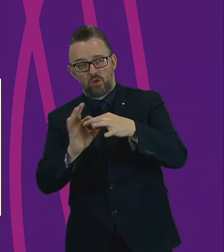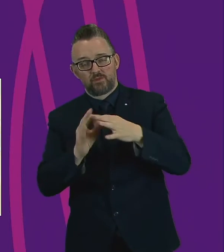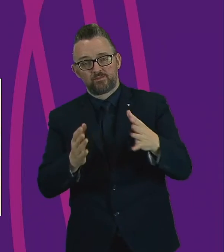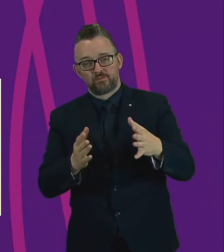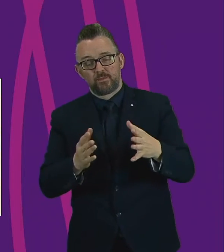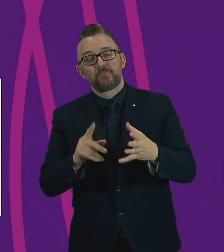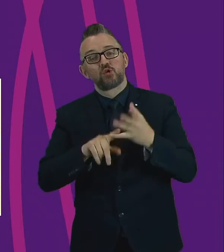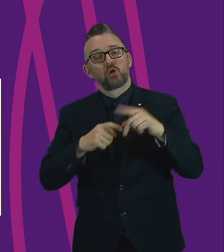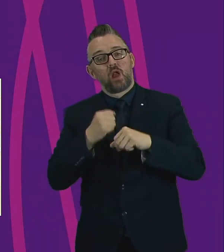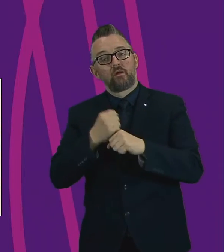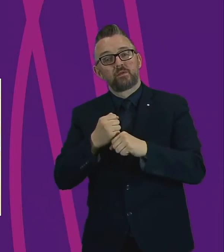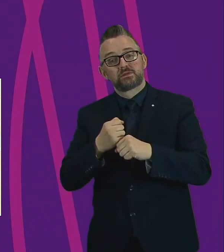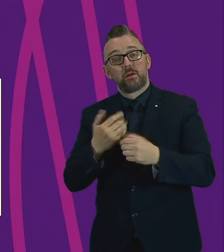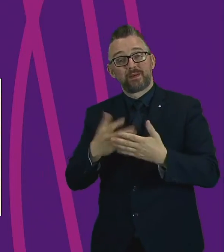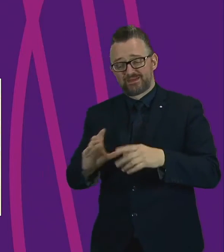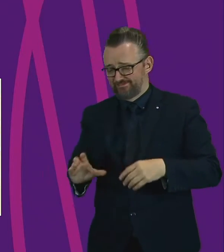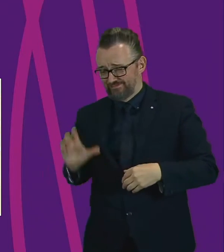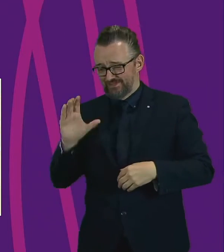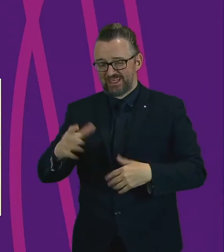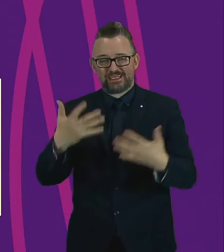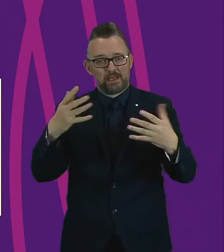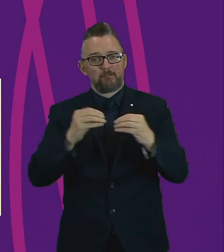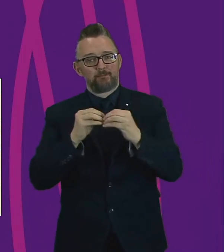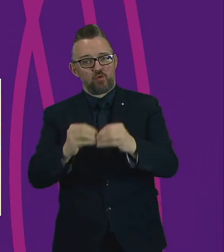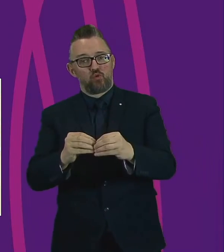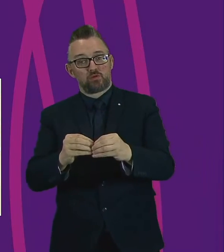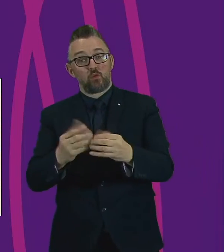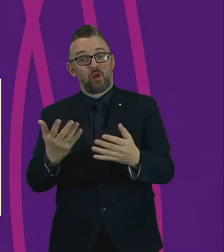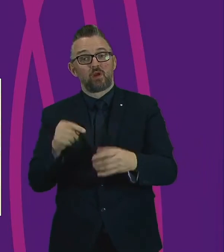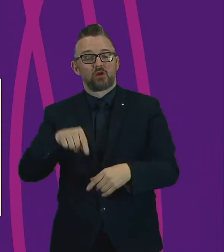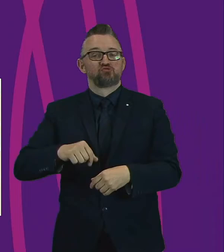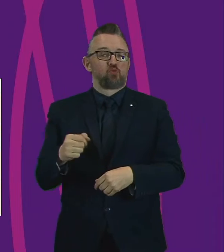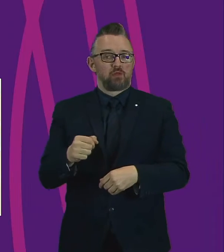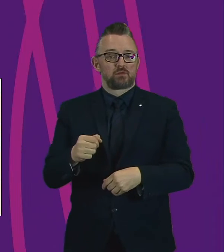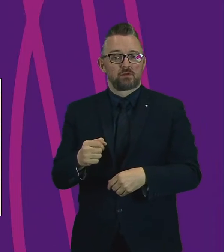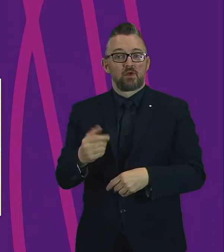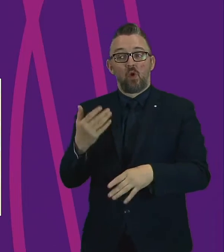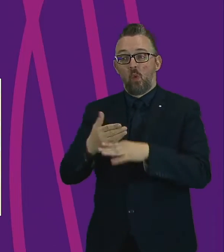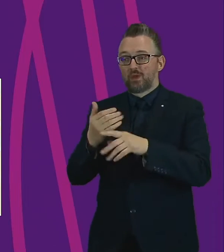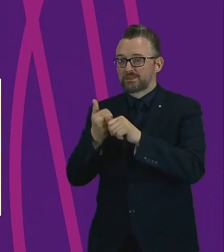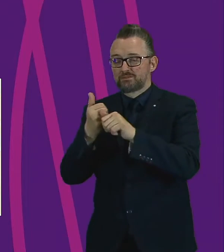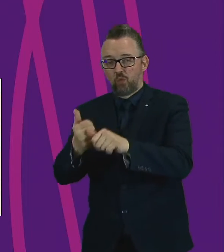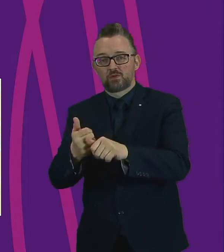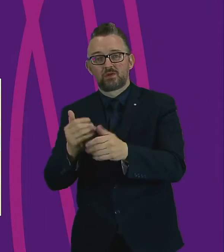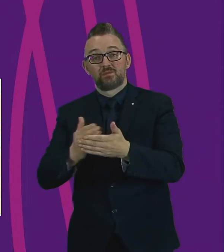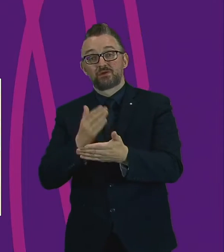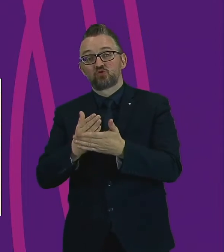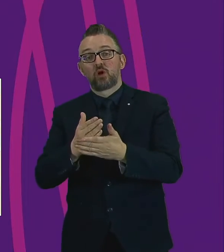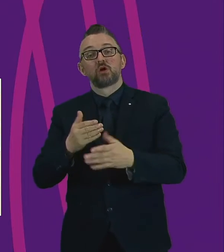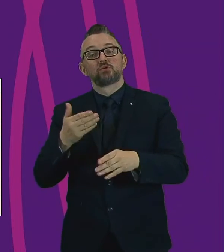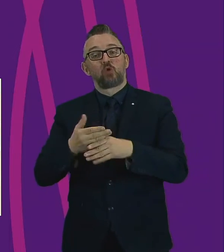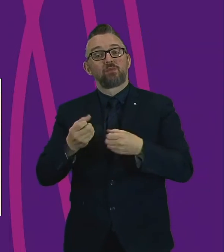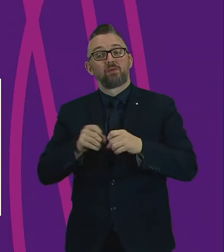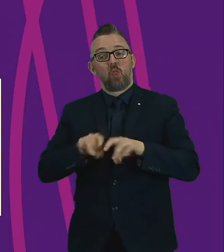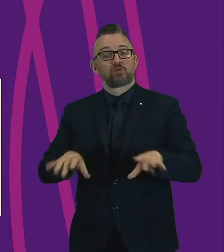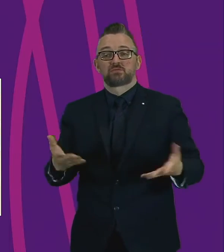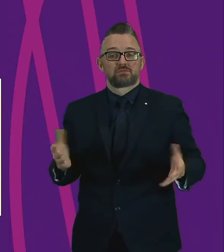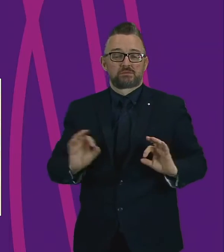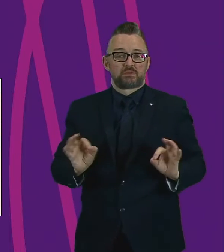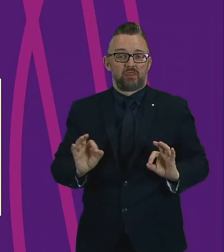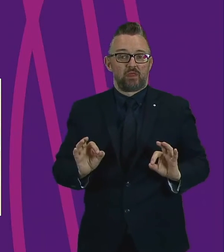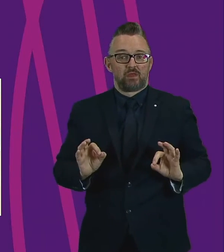has injected an estimated £10 billion into Scotland to support our workers, to prevent massive job losses and to support the efforts